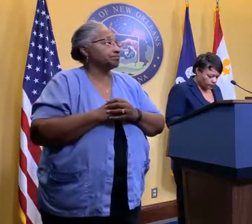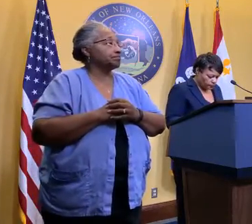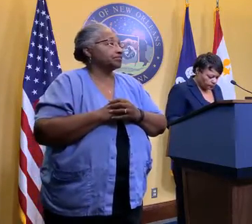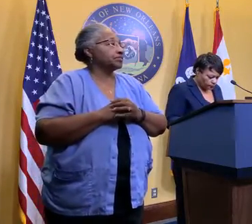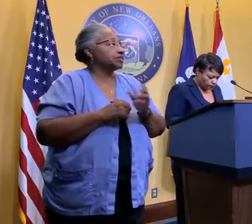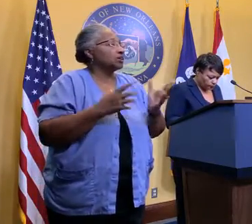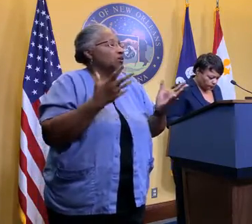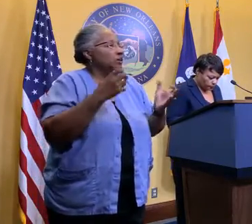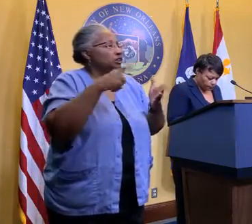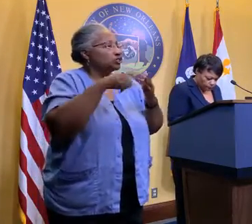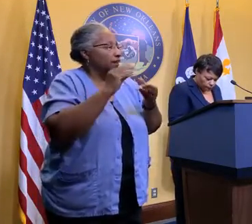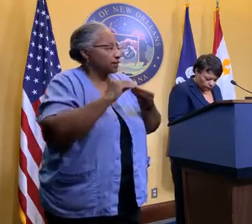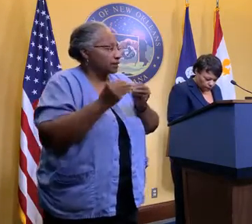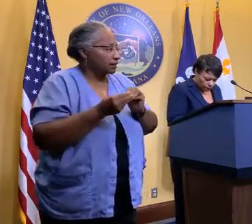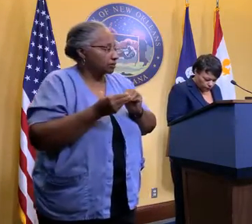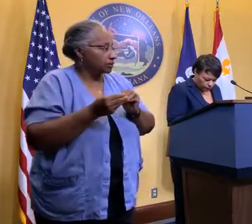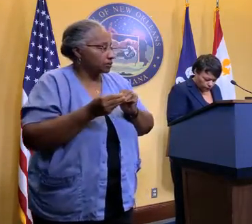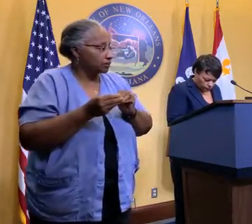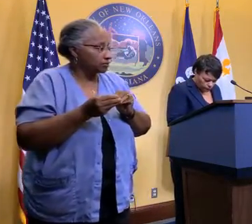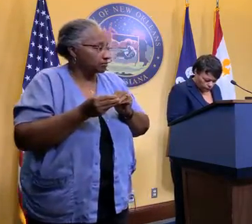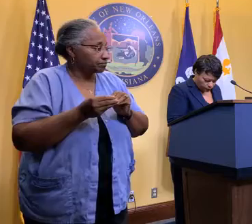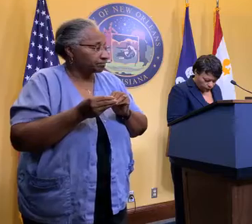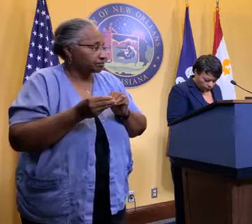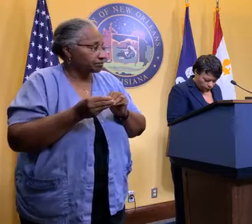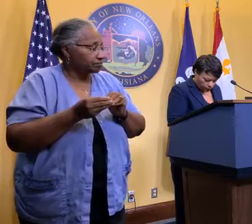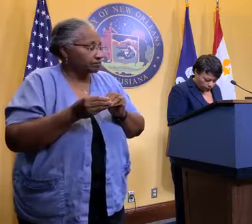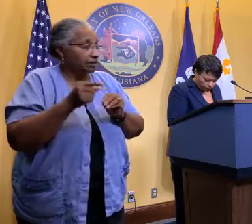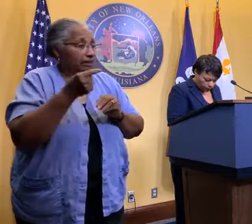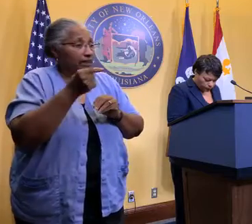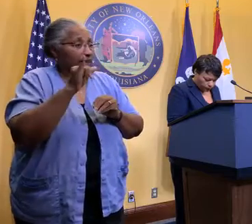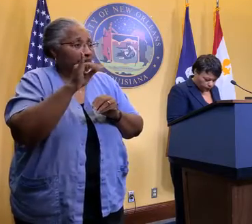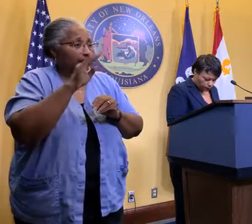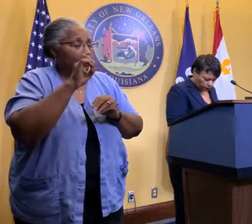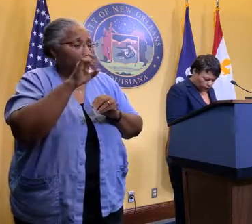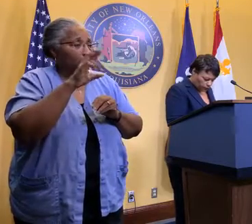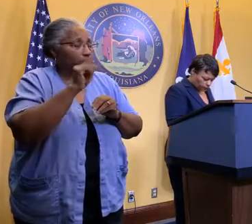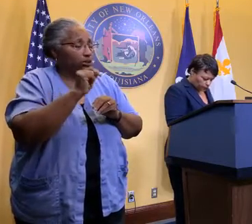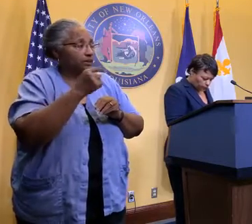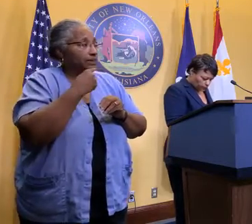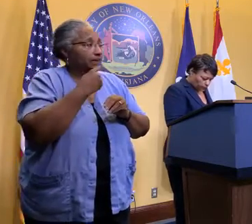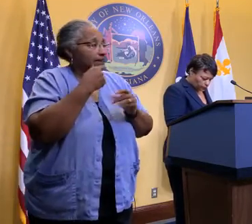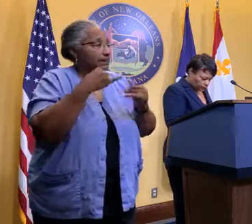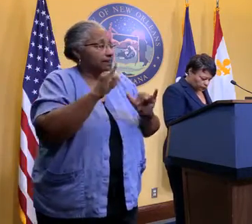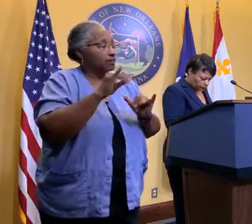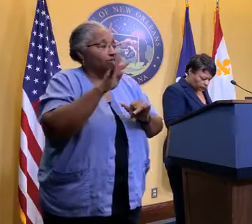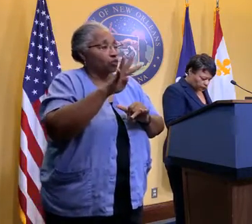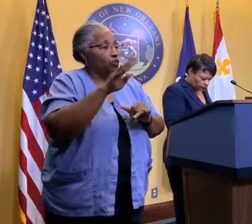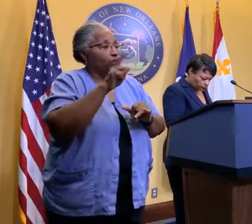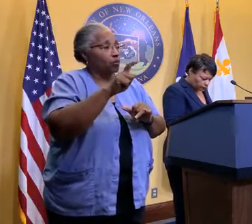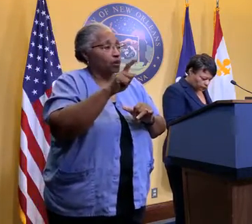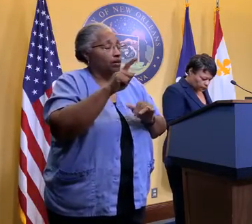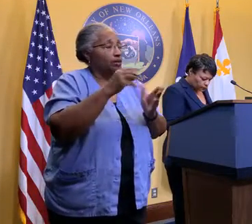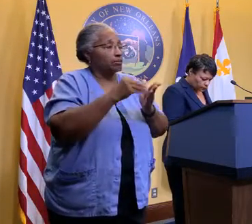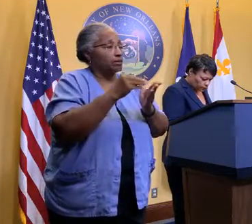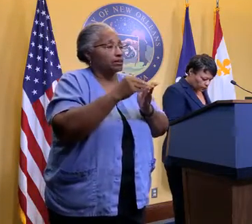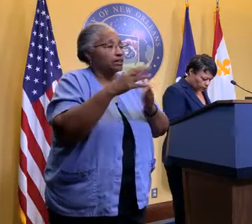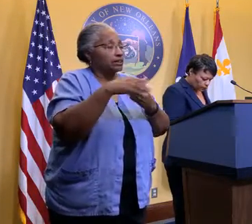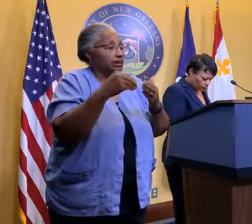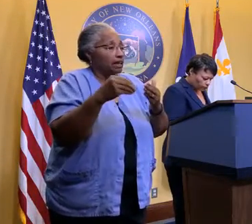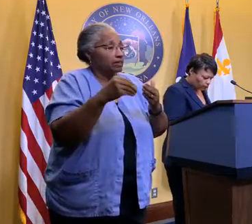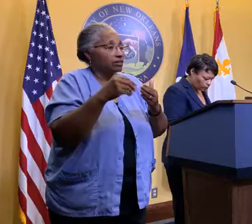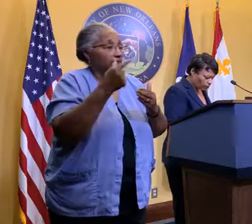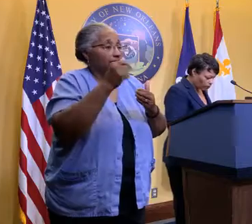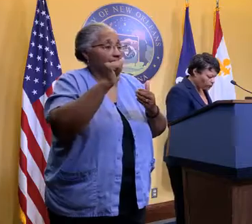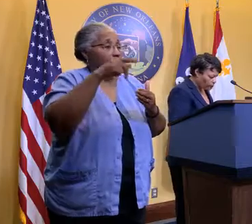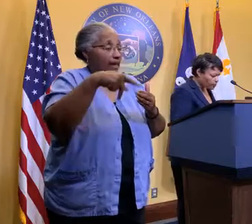I just wanna check on the numbers here. I think Gilbert said that there's still a $41 million gap going into